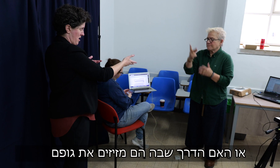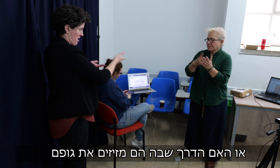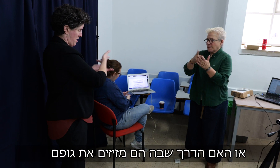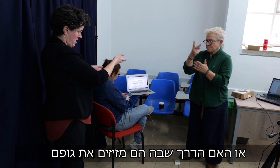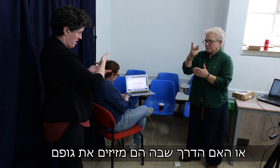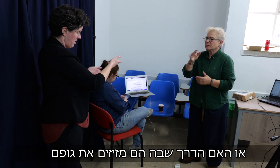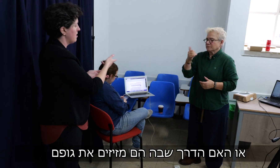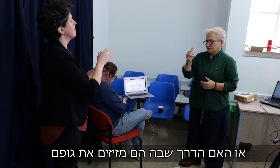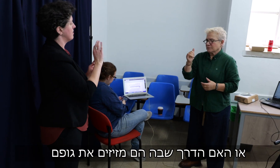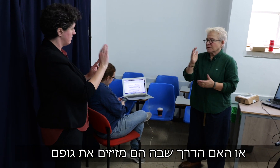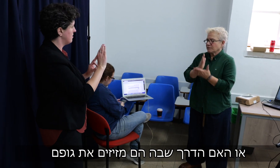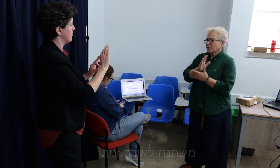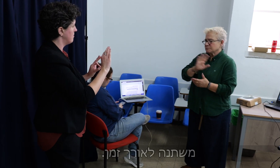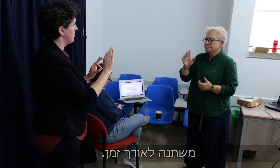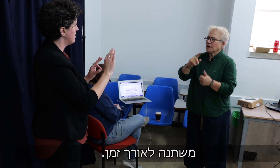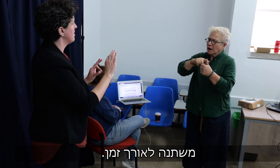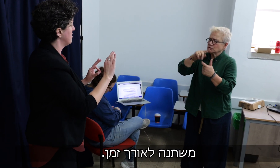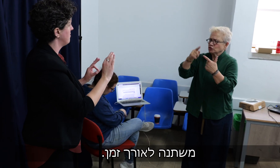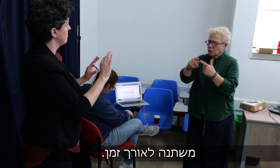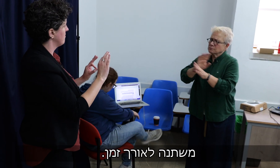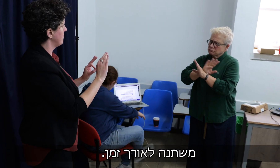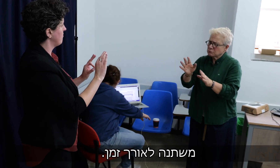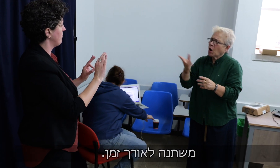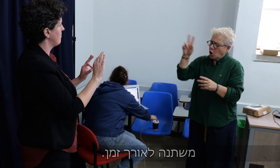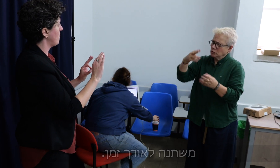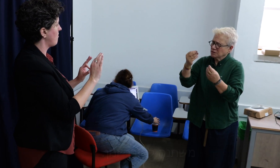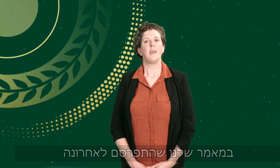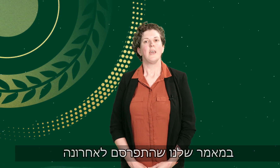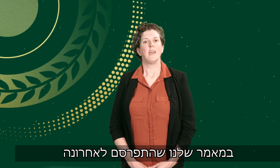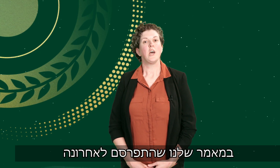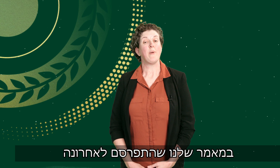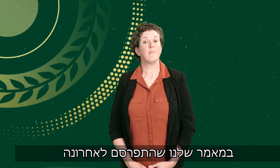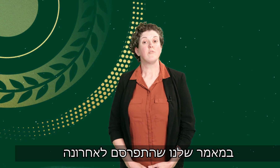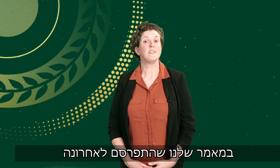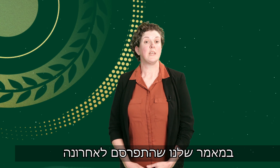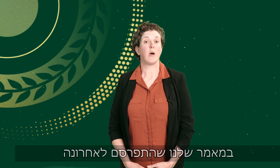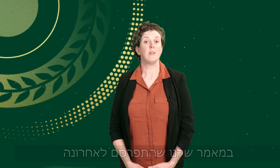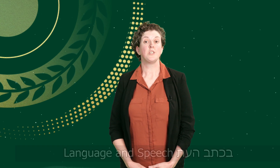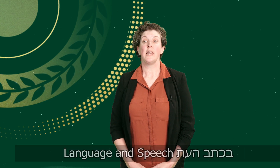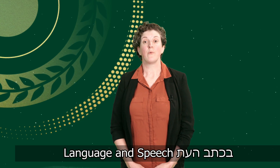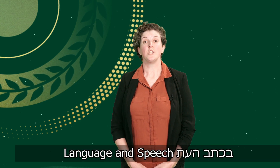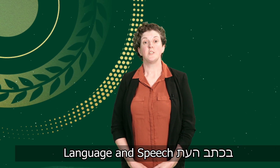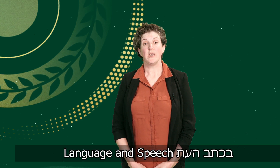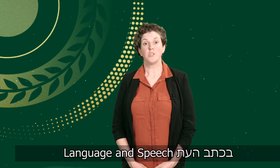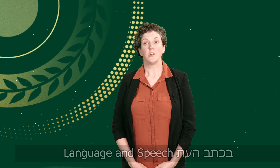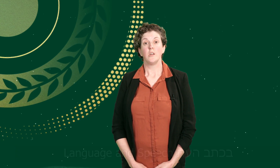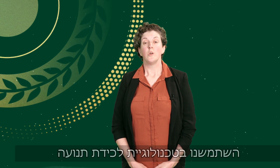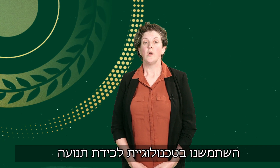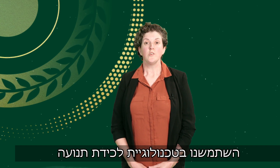the ways in which signers move their bodies is changing over time. In our paper recently published in Language and Speech, we use